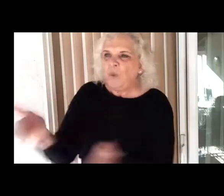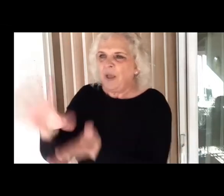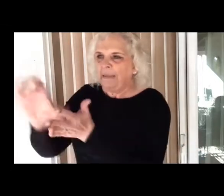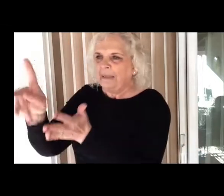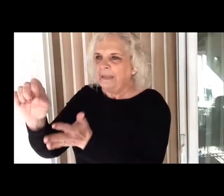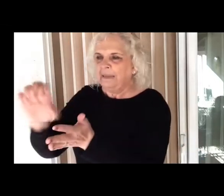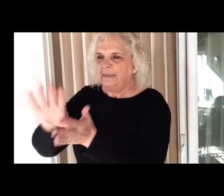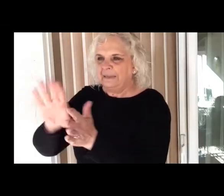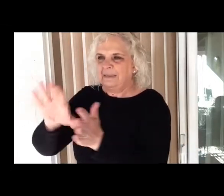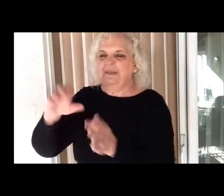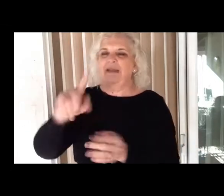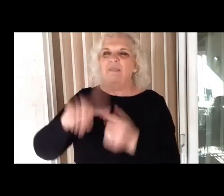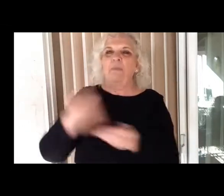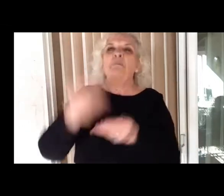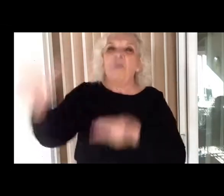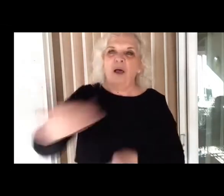And,